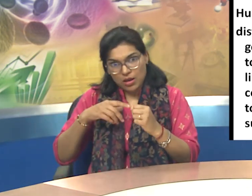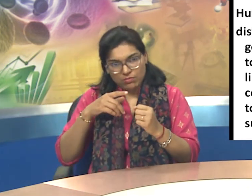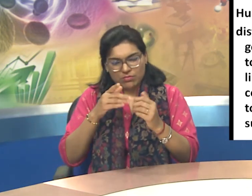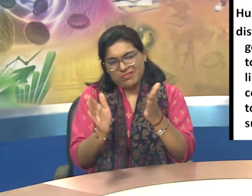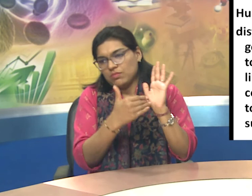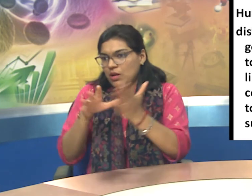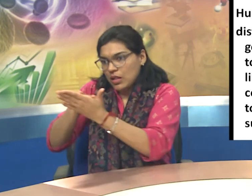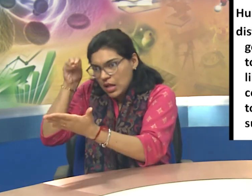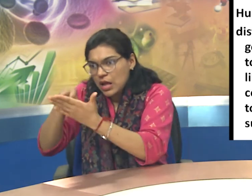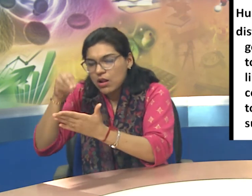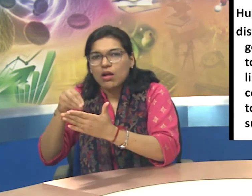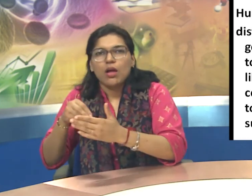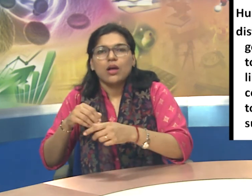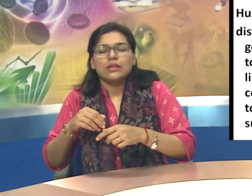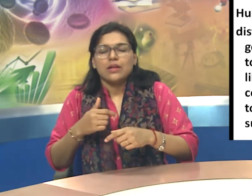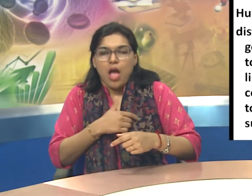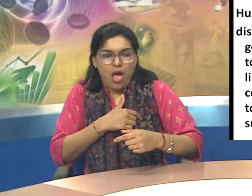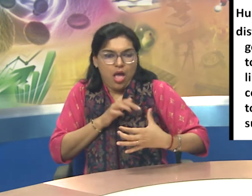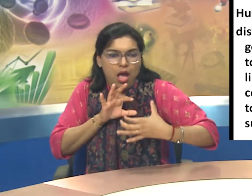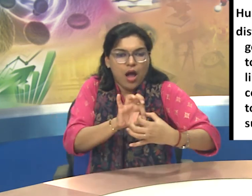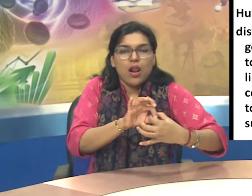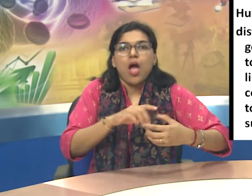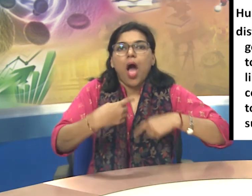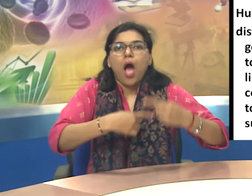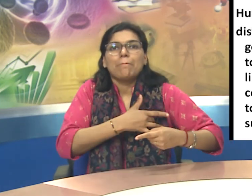belief and tends to ignore